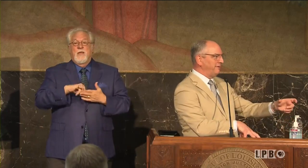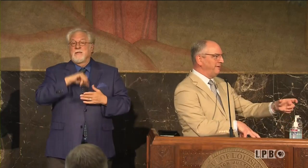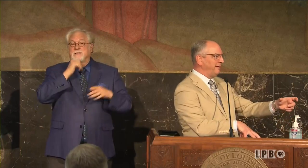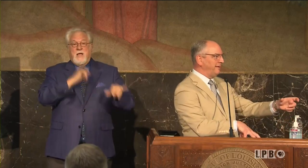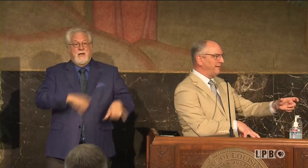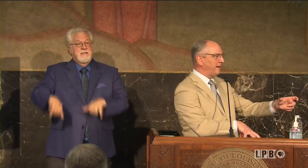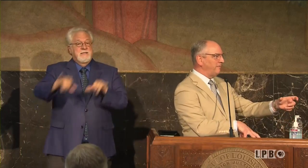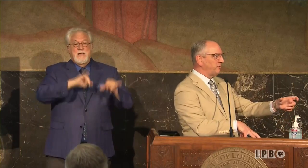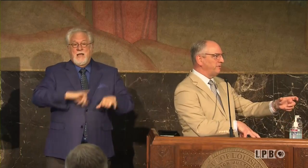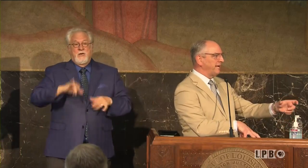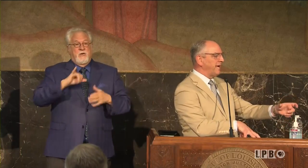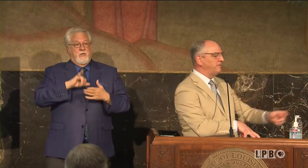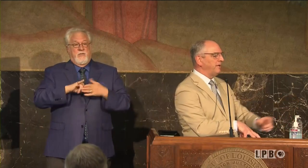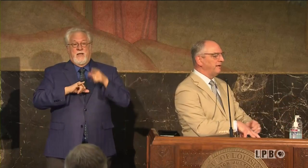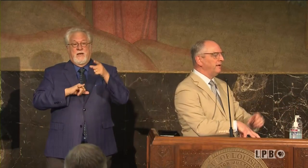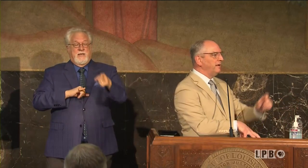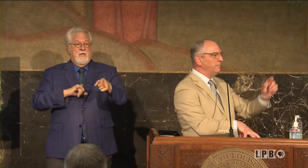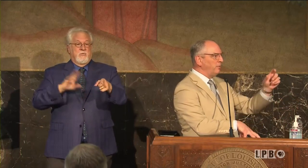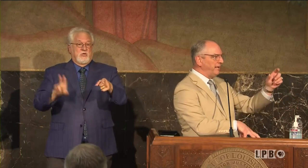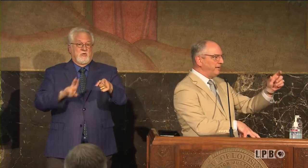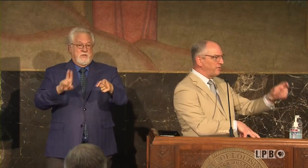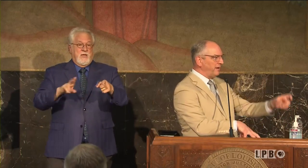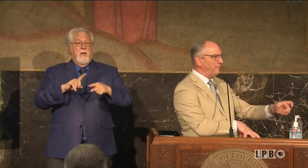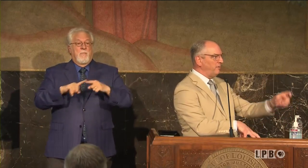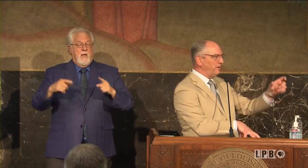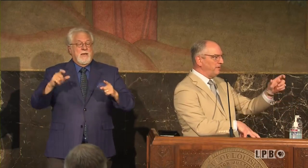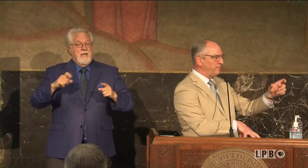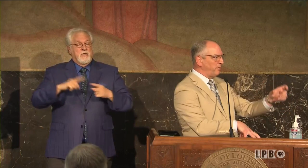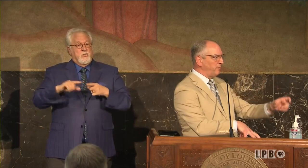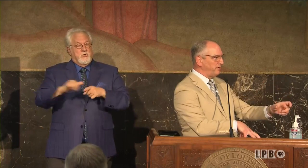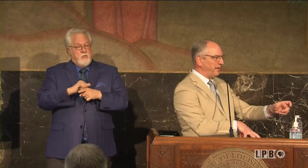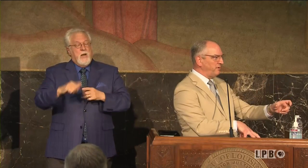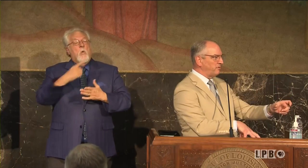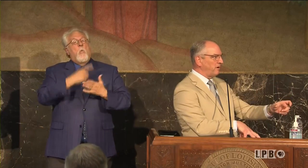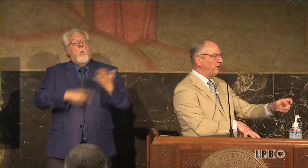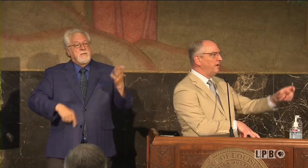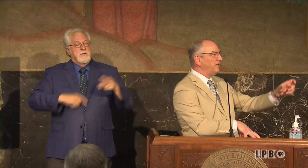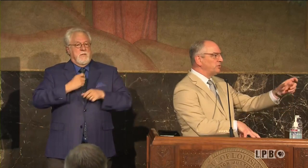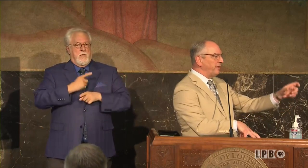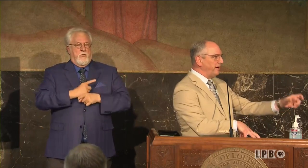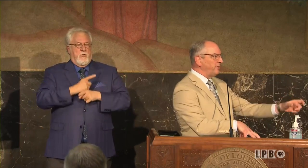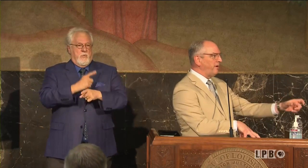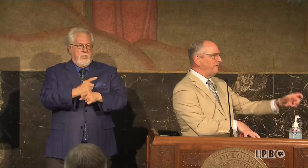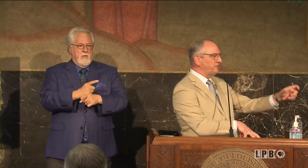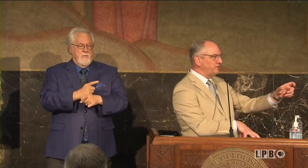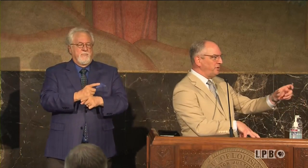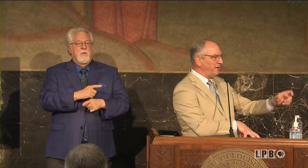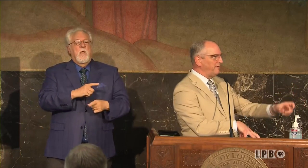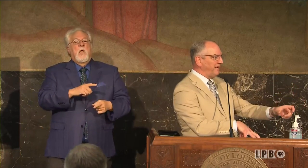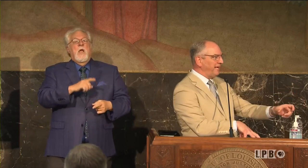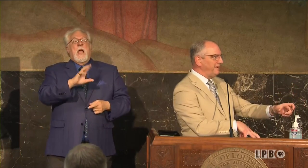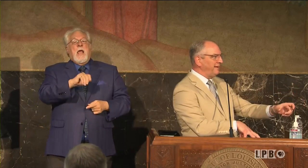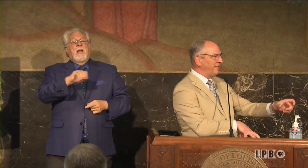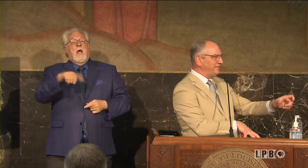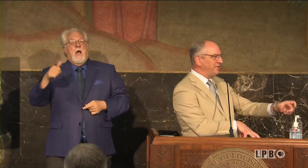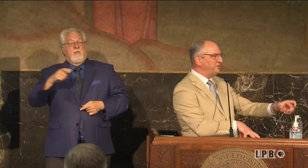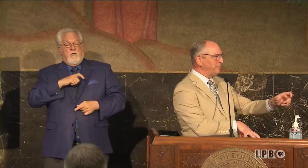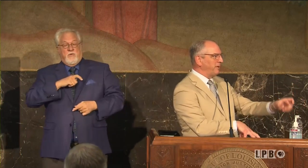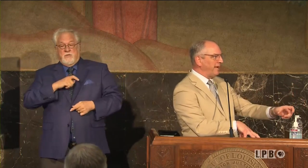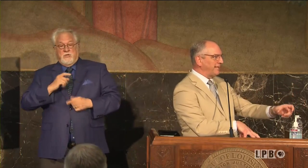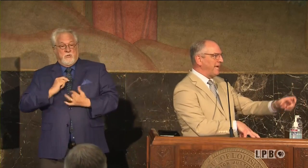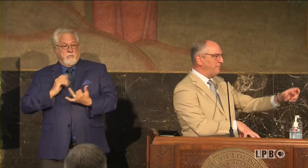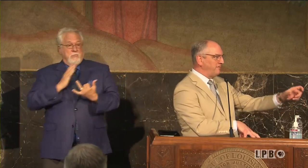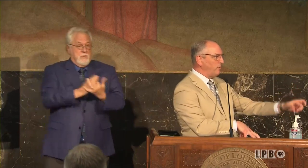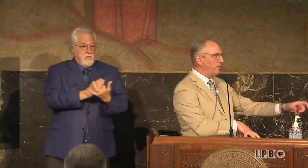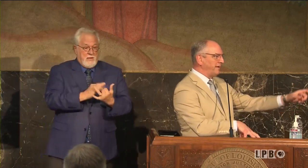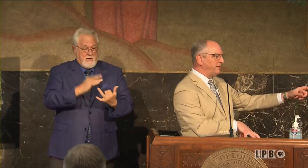standard that officer was engaged in. But we need to train them on what the appropriate standards are, train other officers to intervene if they see something